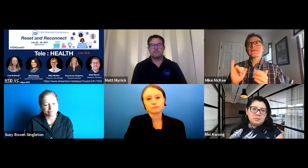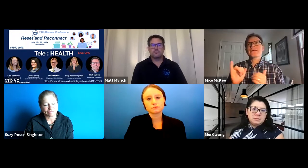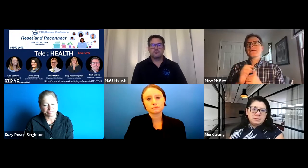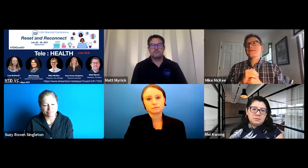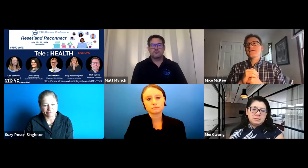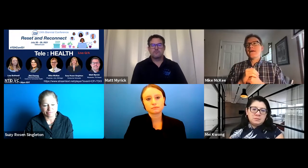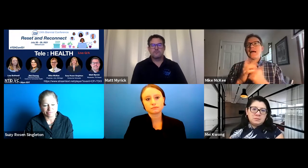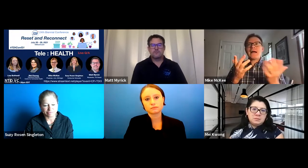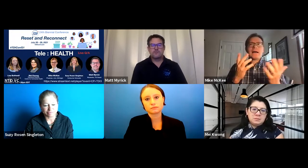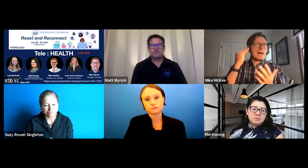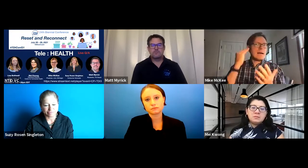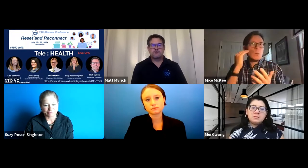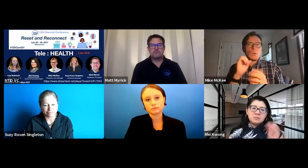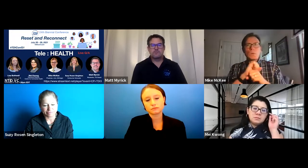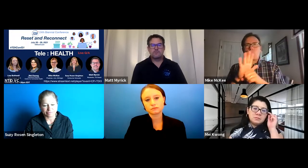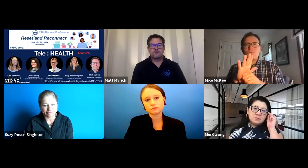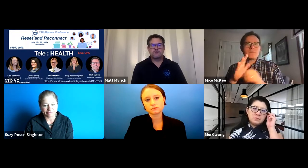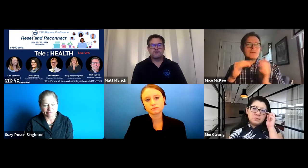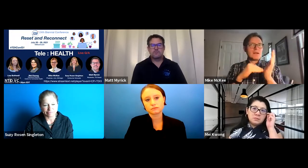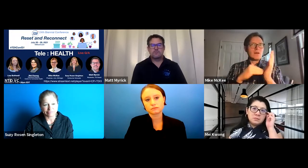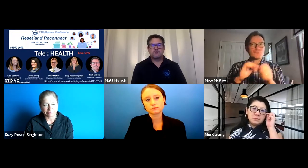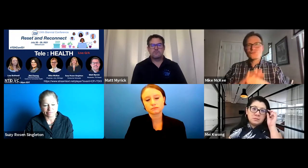and hard of hearing patients,